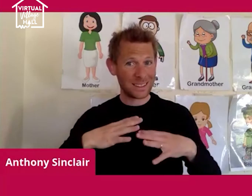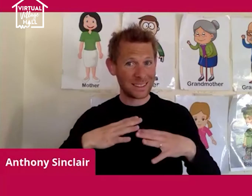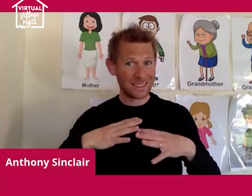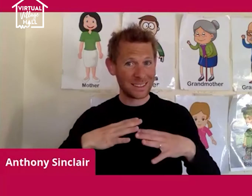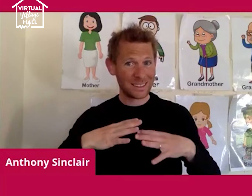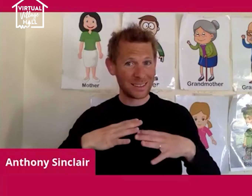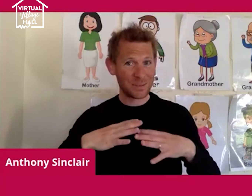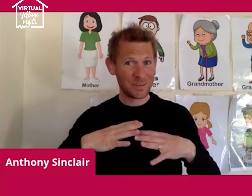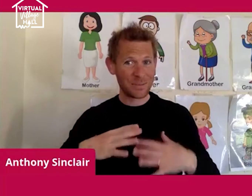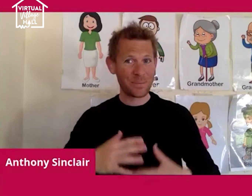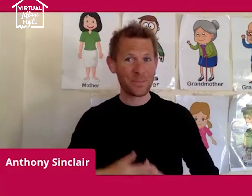Everybody ready?